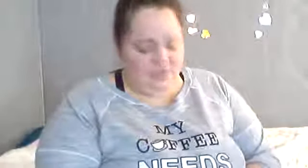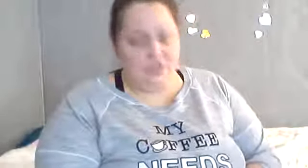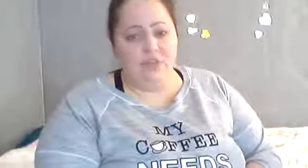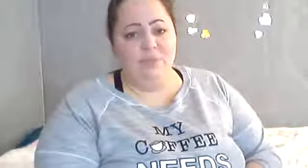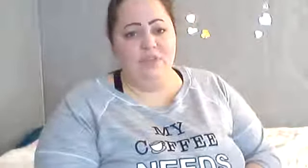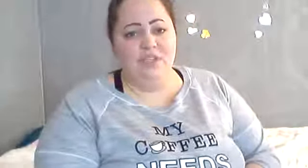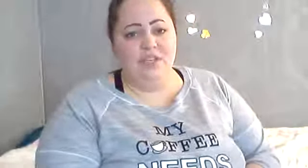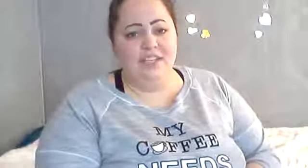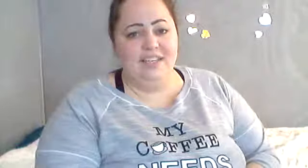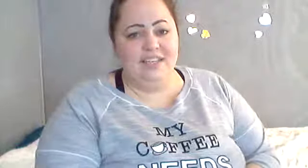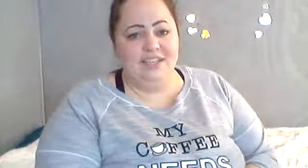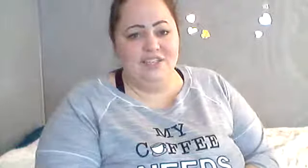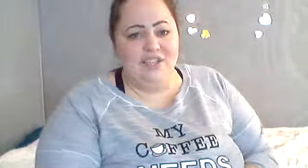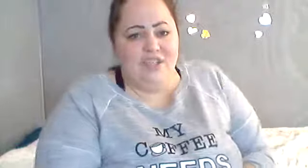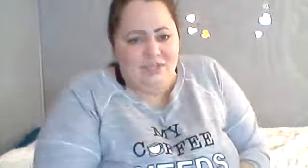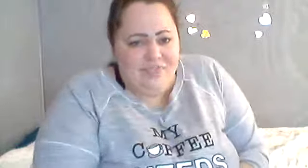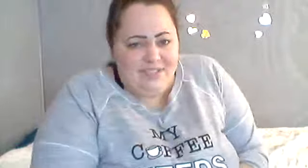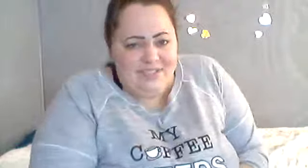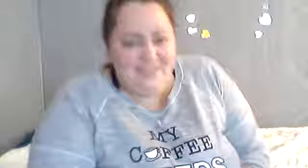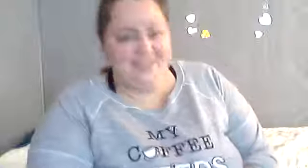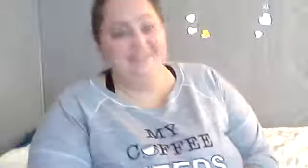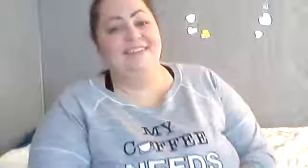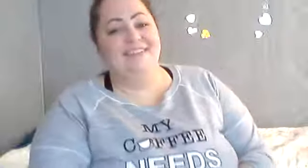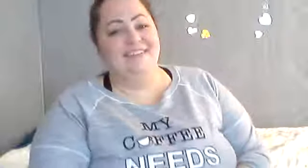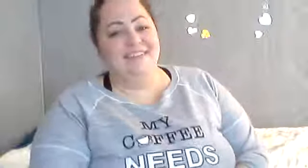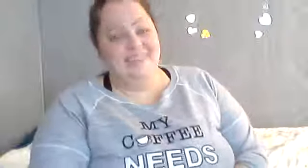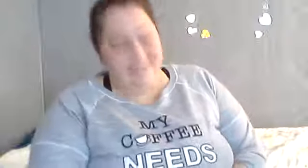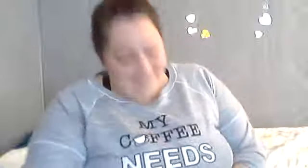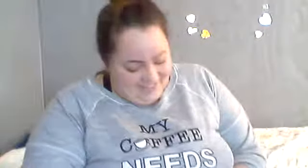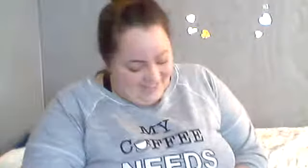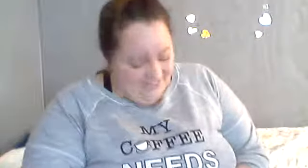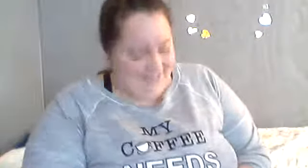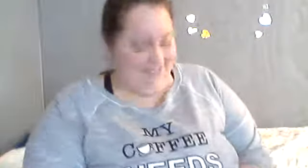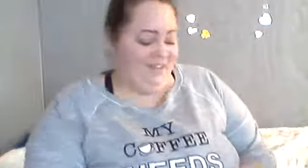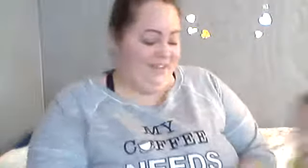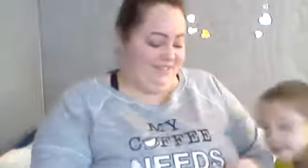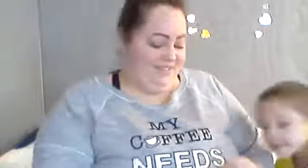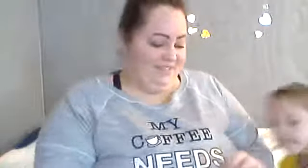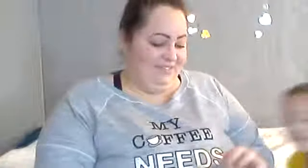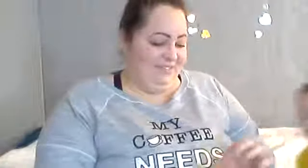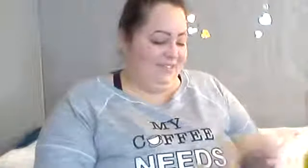I'm really struggling getting these crackers open. There we go. Here, bud.